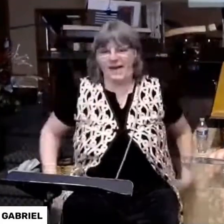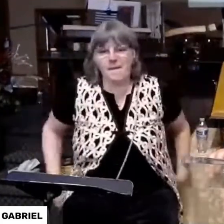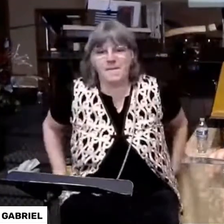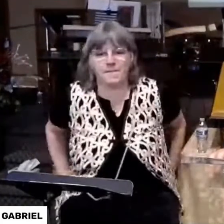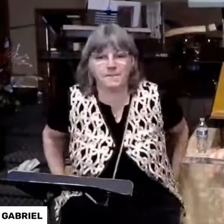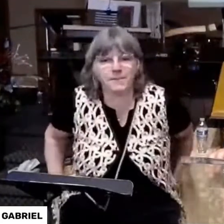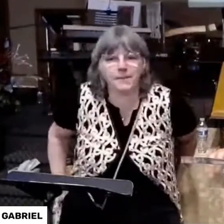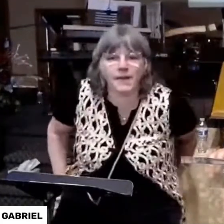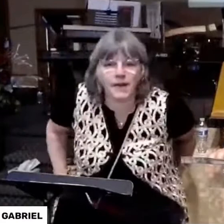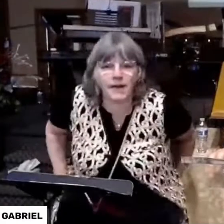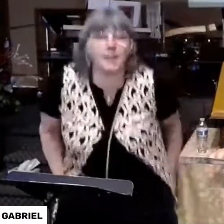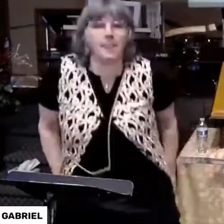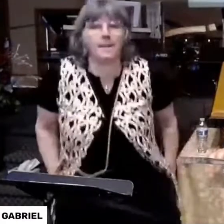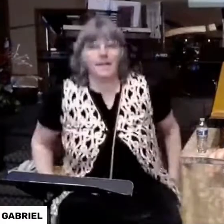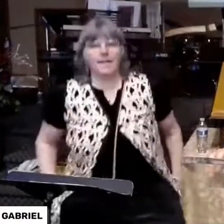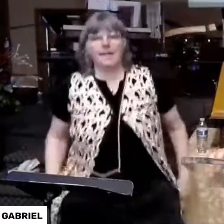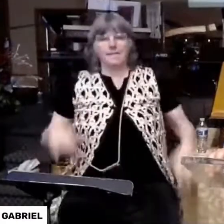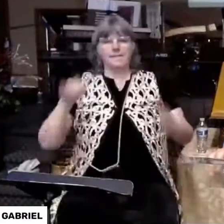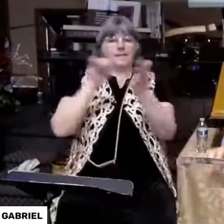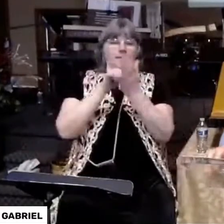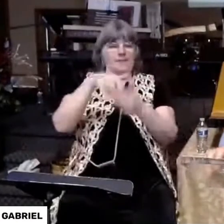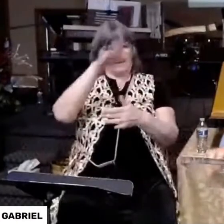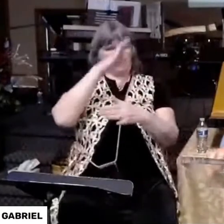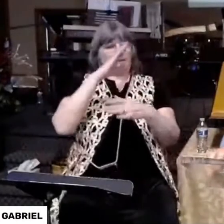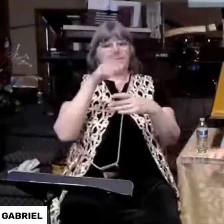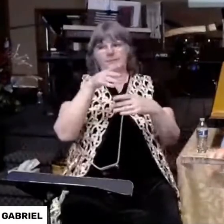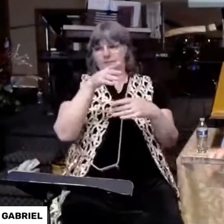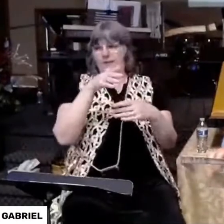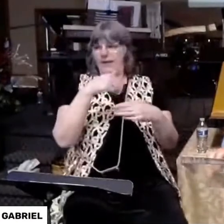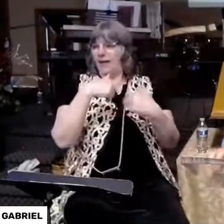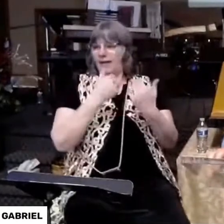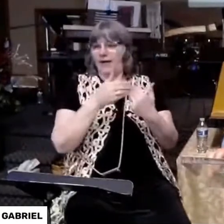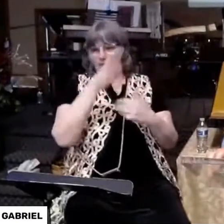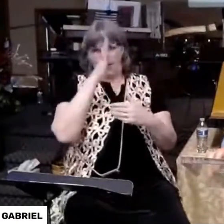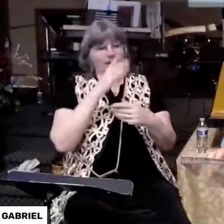at. You know, so it's important.